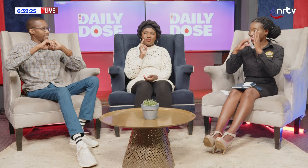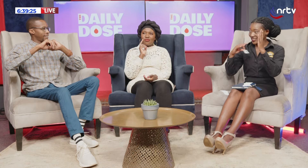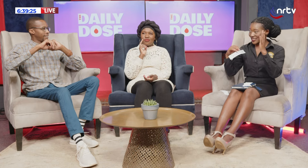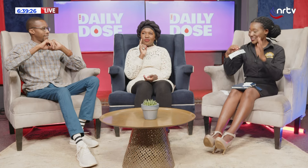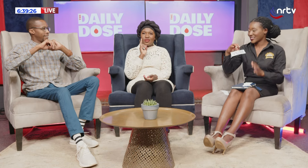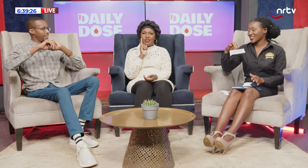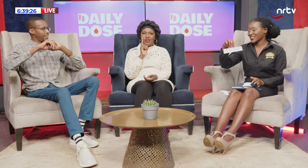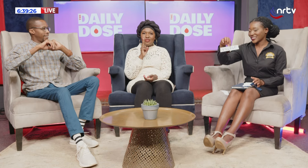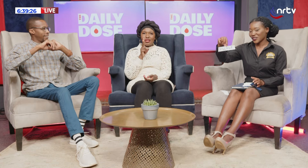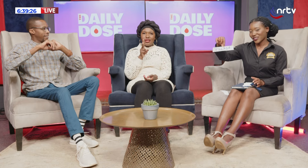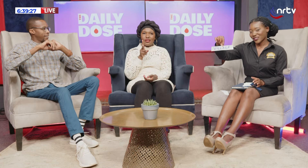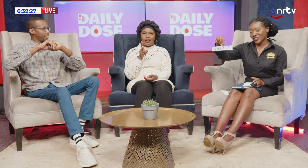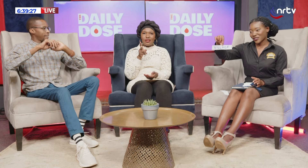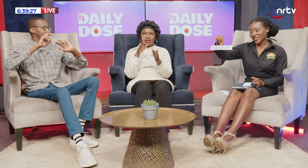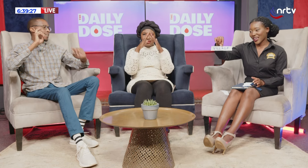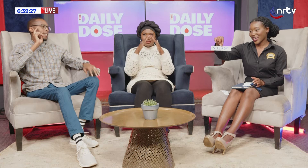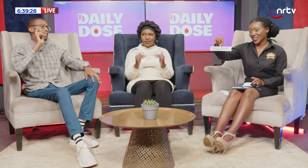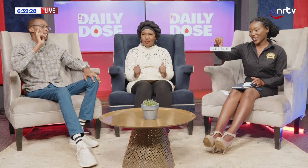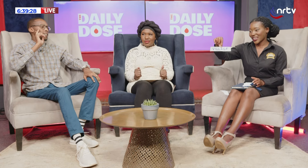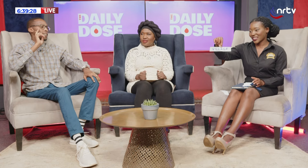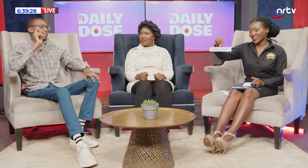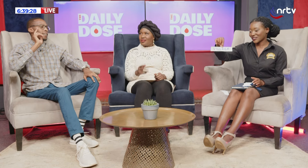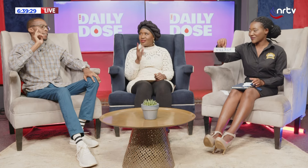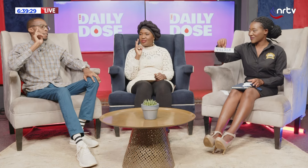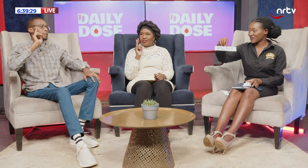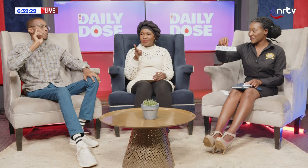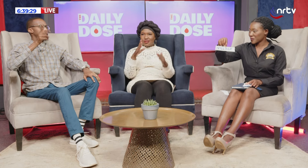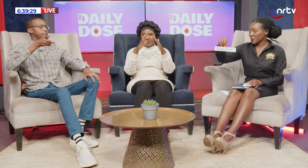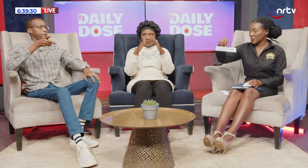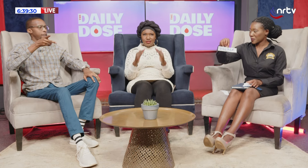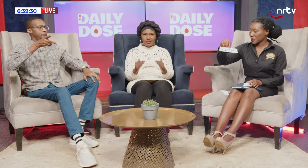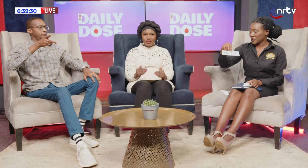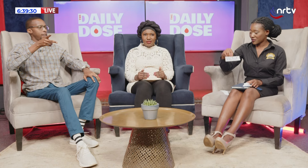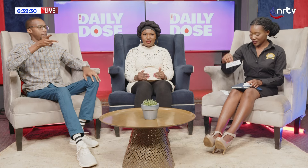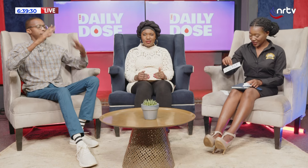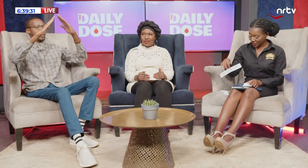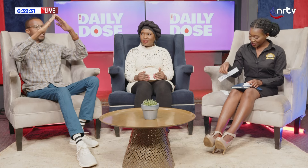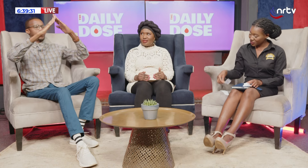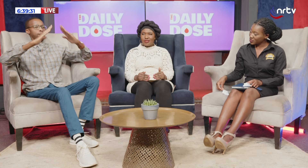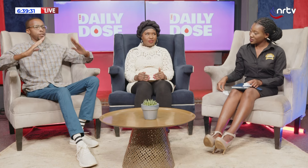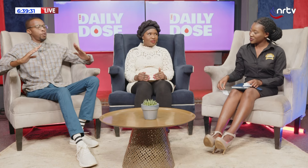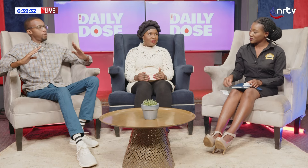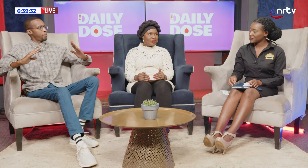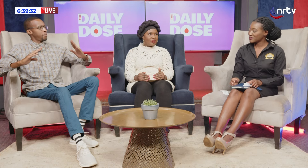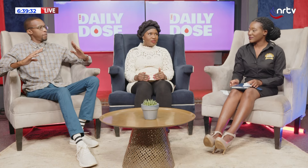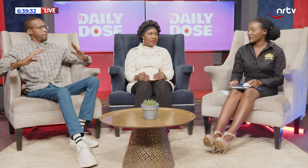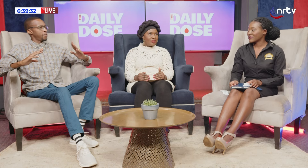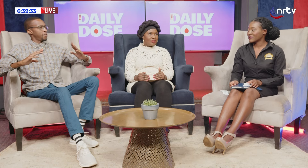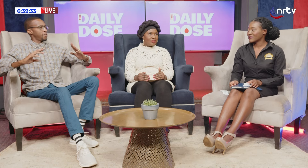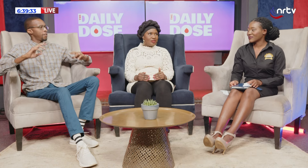Yes. There's like society. Something. This is a V. Village. And then this is home. Is that